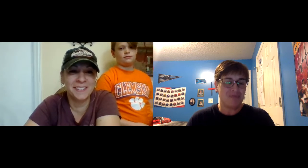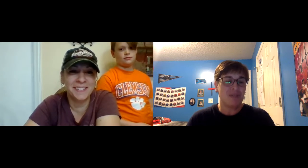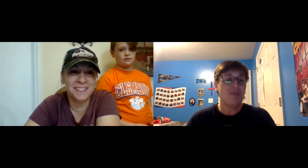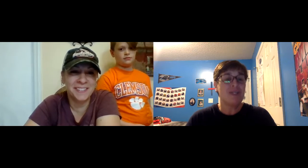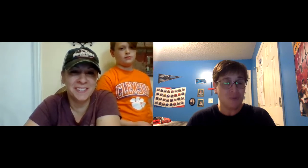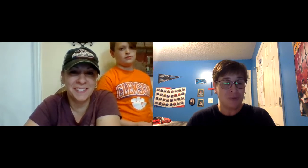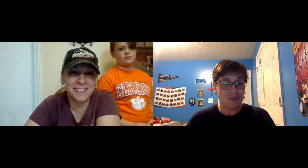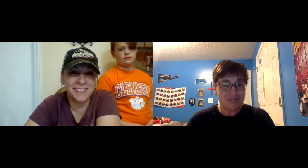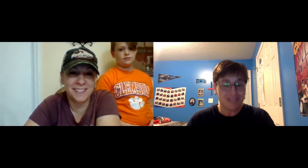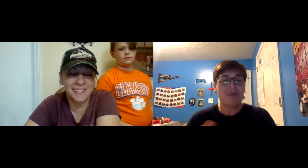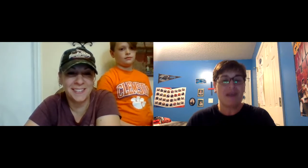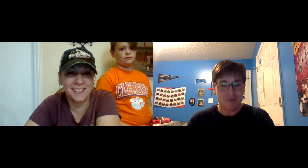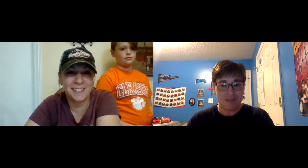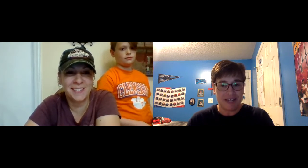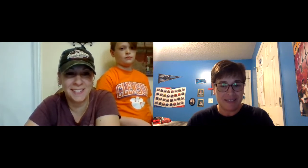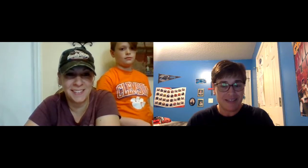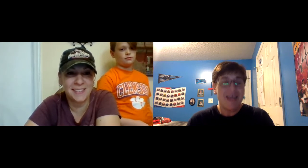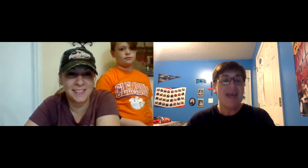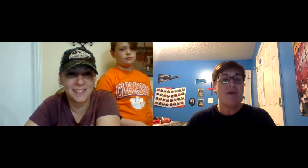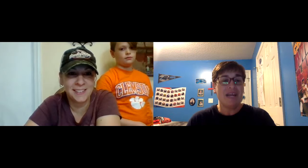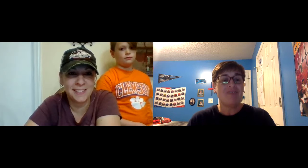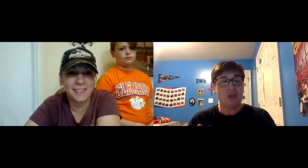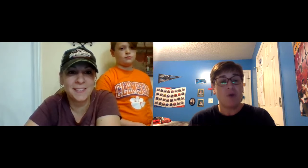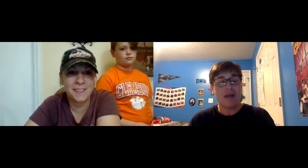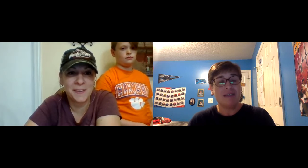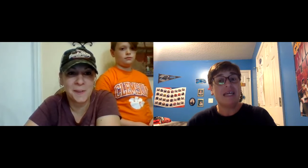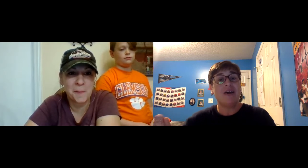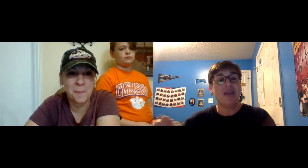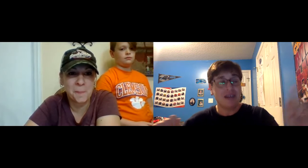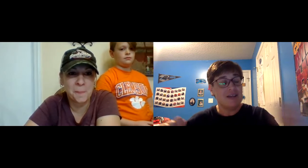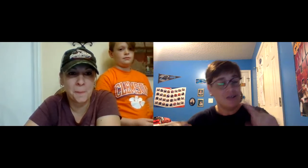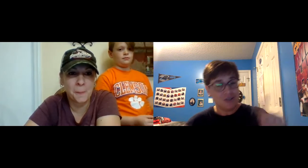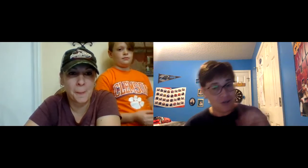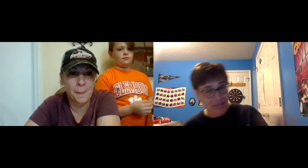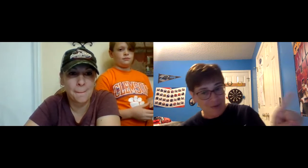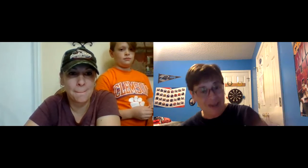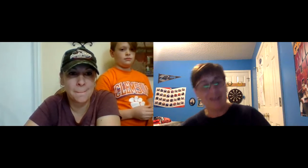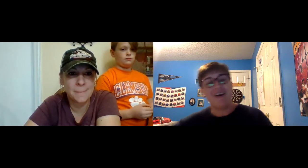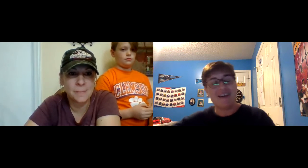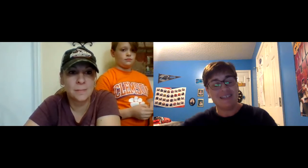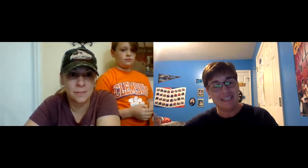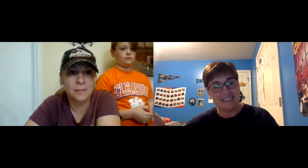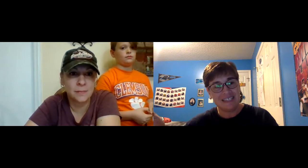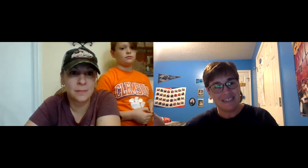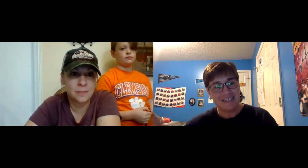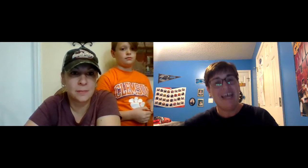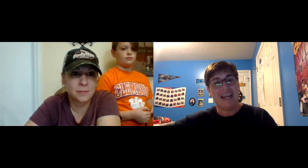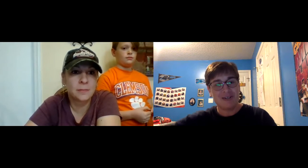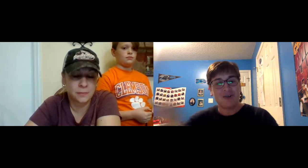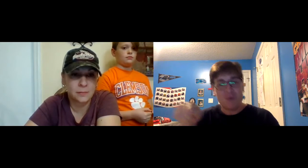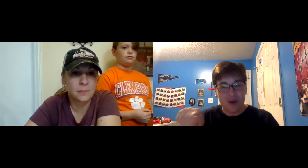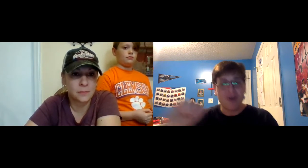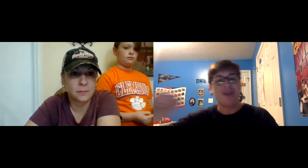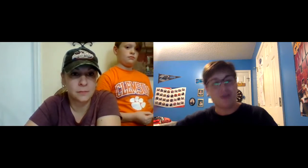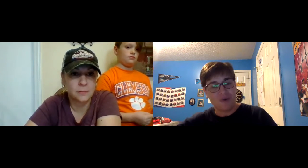that I did with the preschoolers, because they would have implants, and we'd have to go around and say, okay, turn that way. All right, listen. And I'd